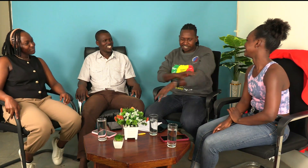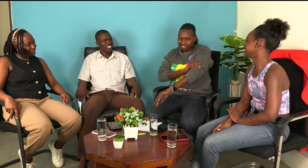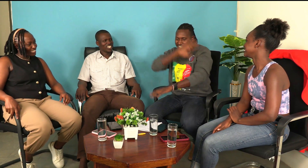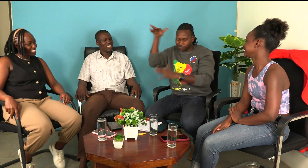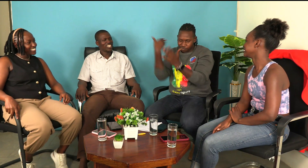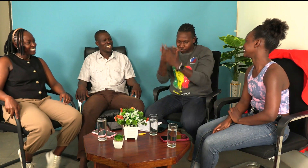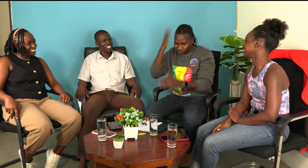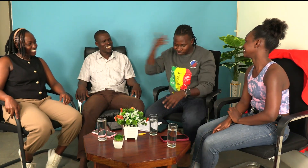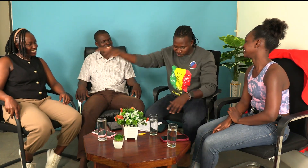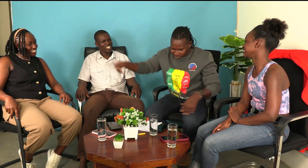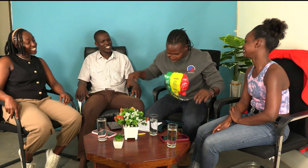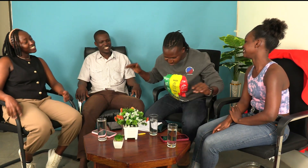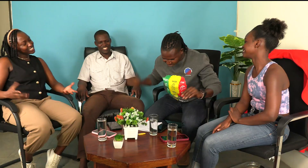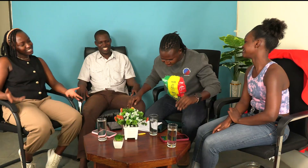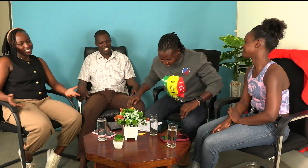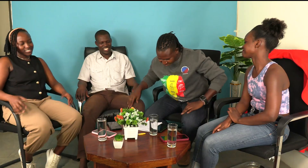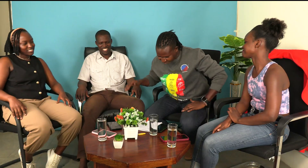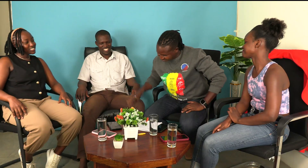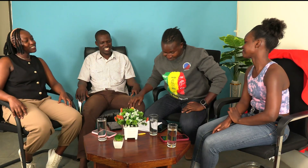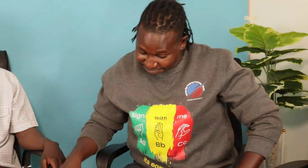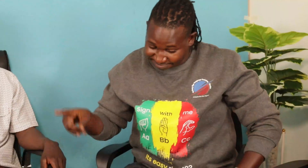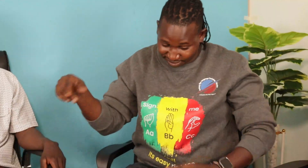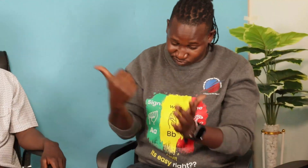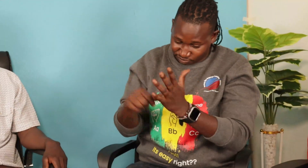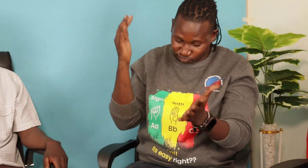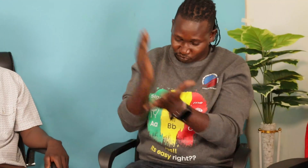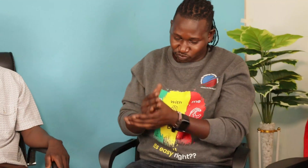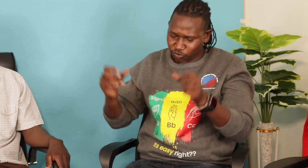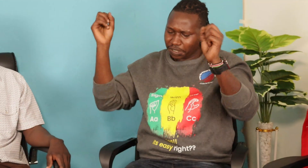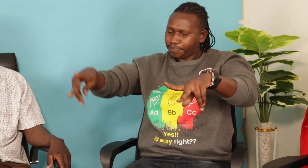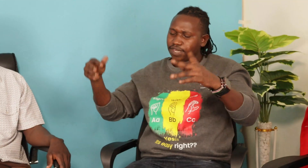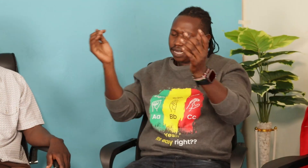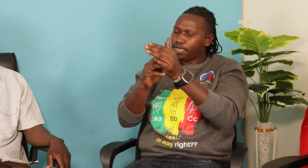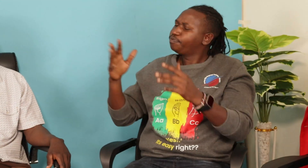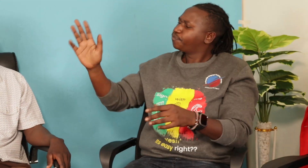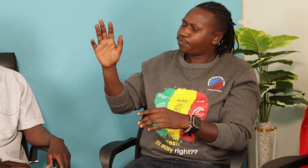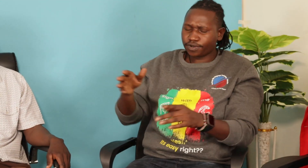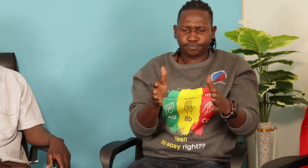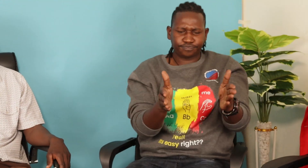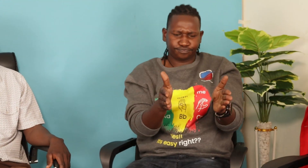there's work for CCI or BCI or what, I don't know. But anyway, all right.